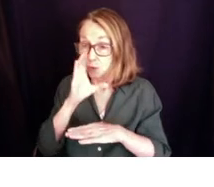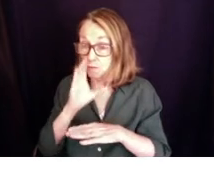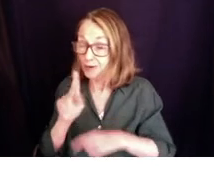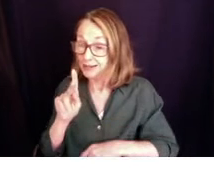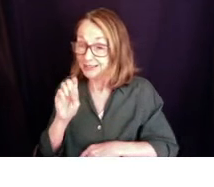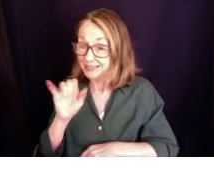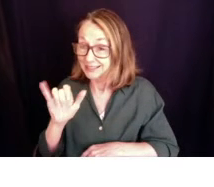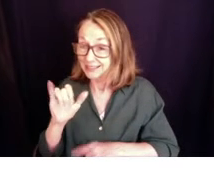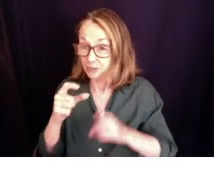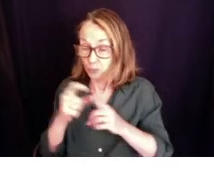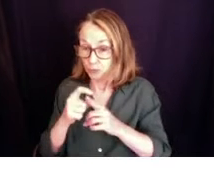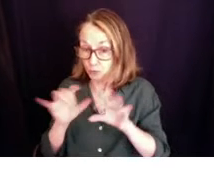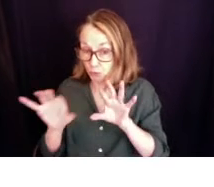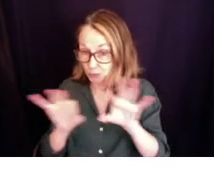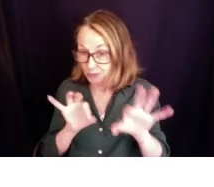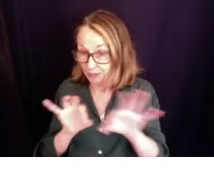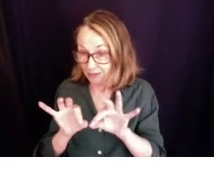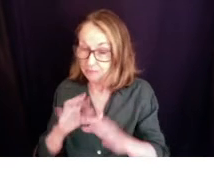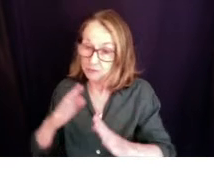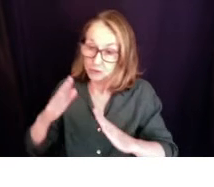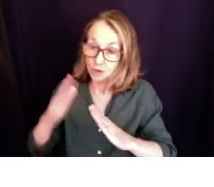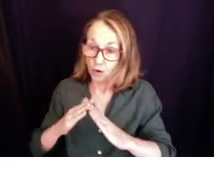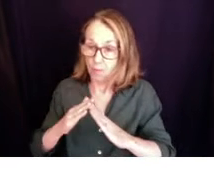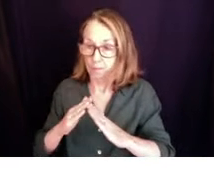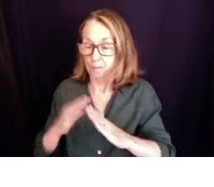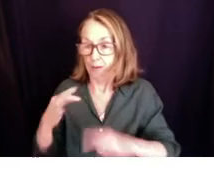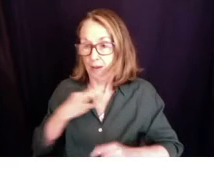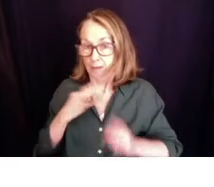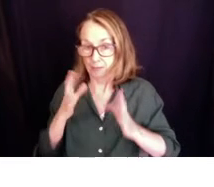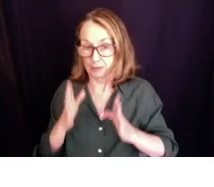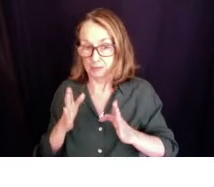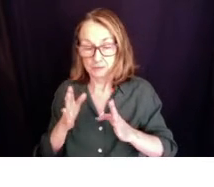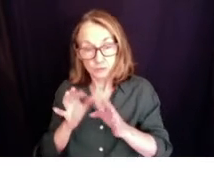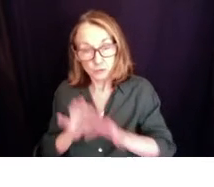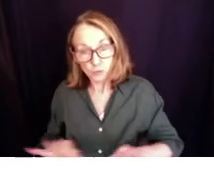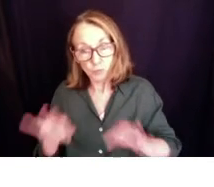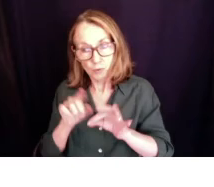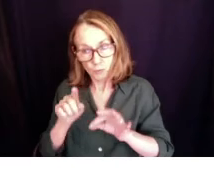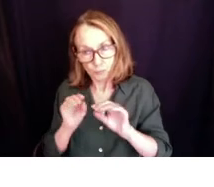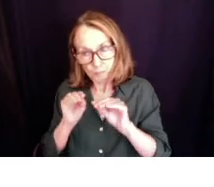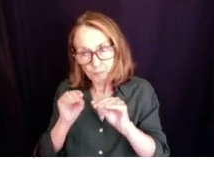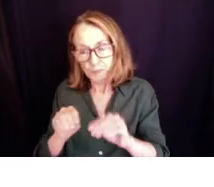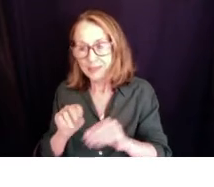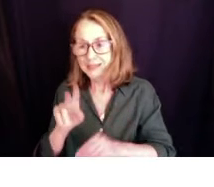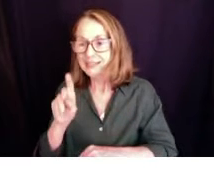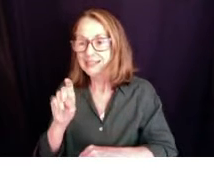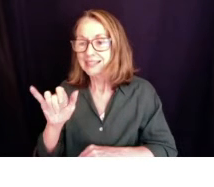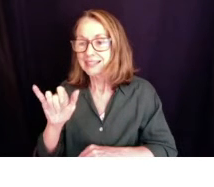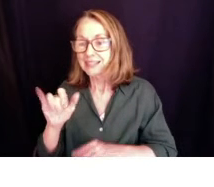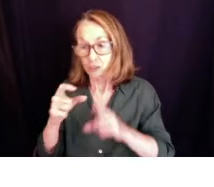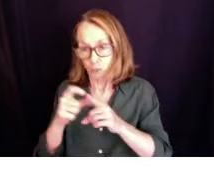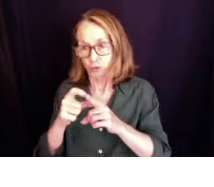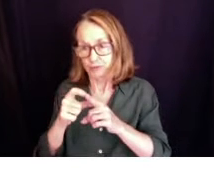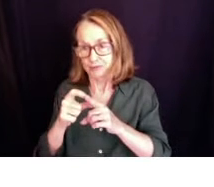in keywords to select those top applicants. Okay, so you need to put in